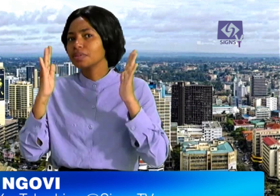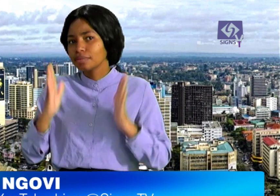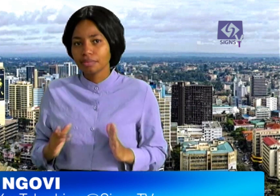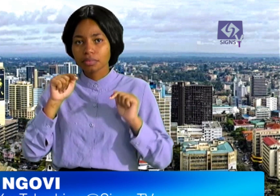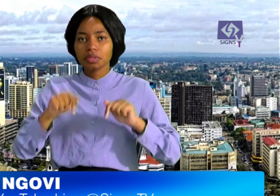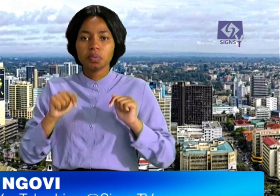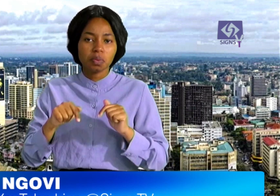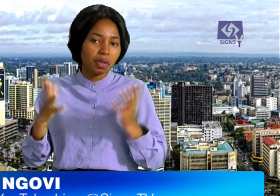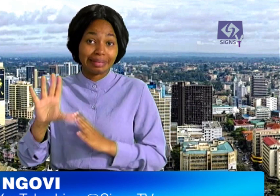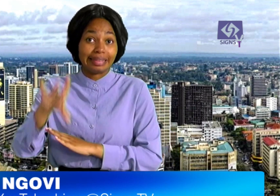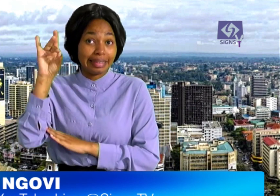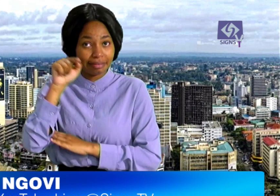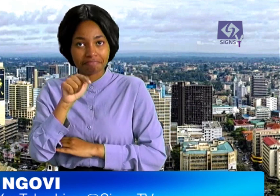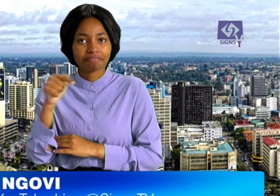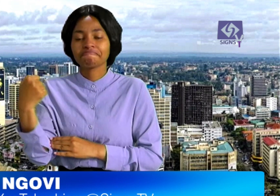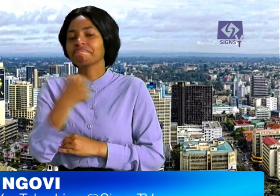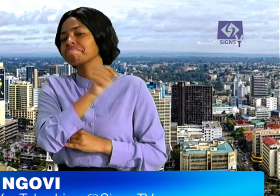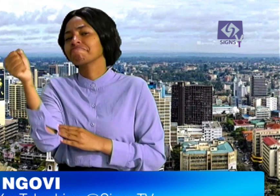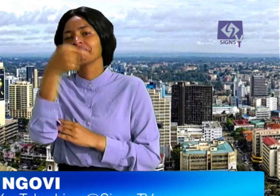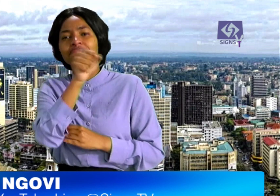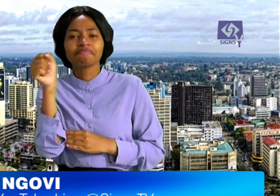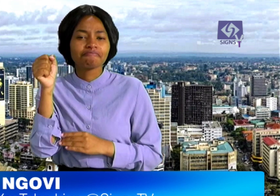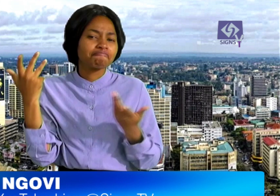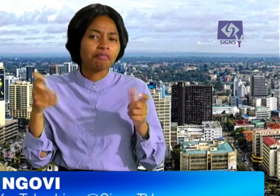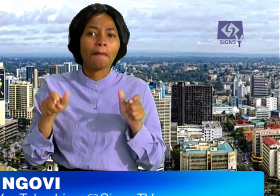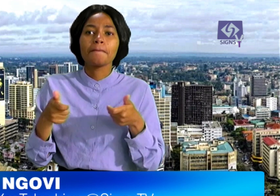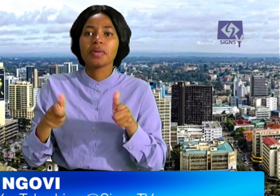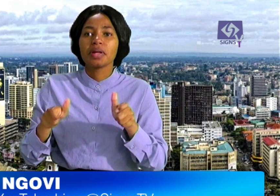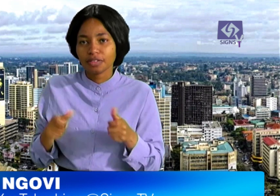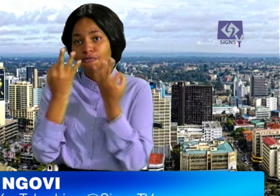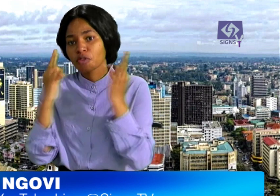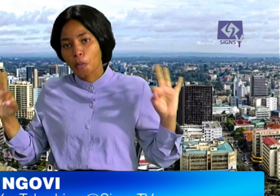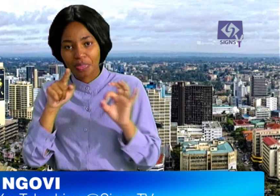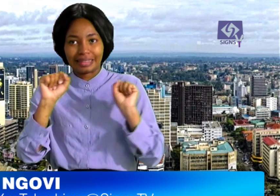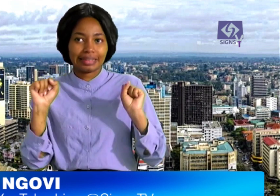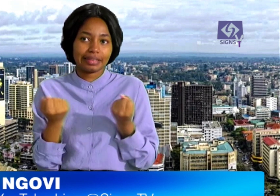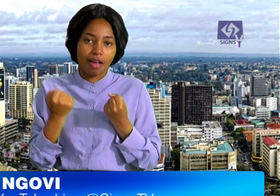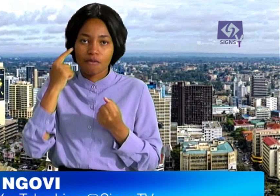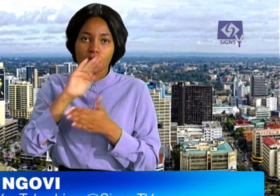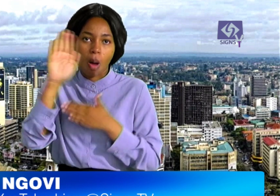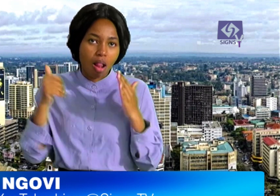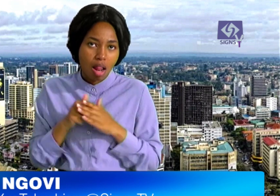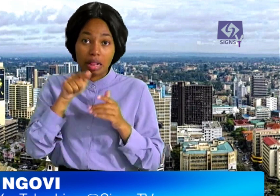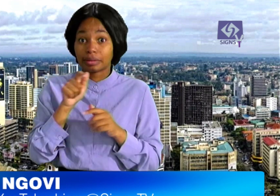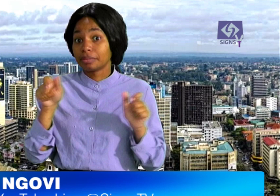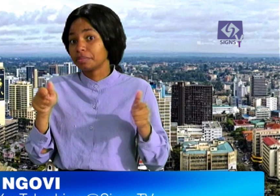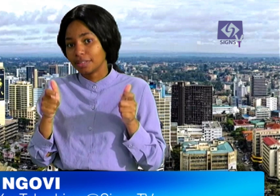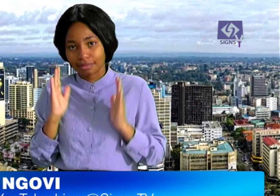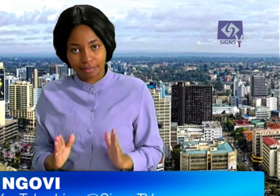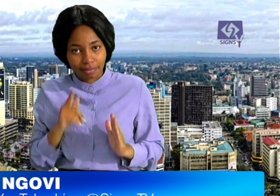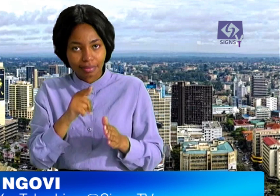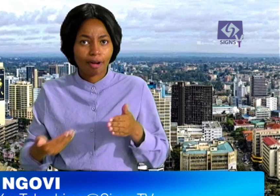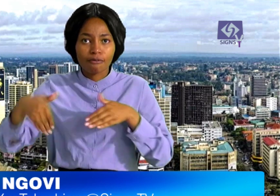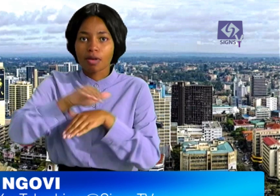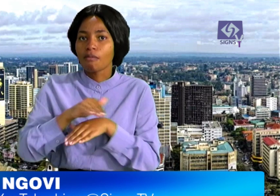Wanja Ngethe. Let us focus on our news. Journalists today have taken to the streets demanding for